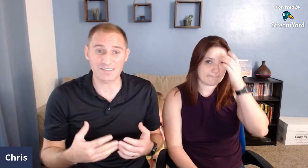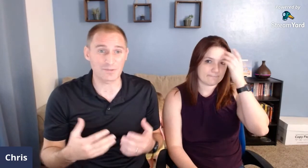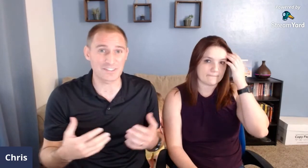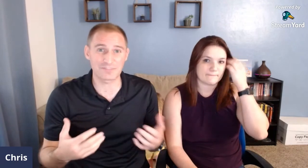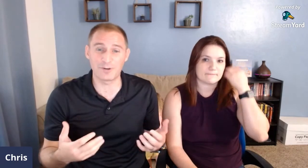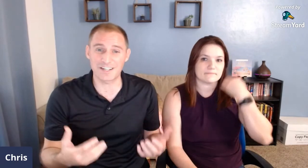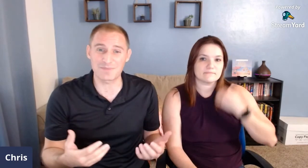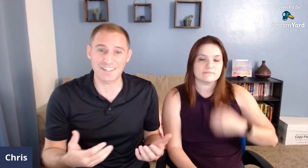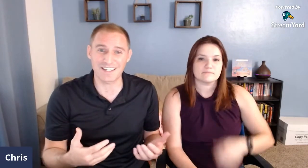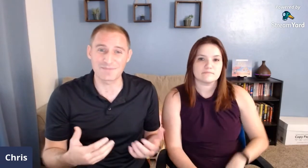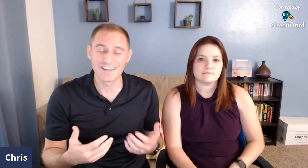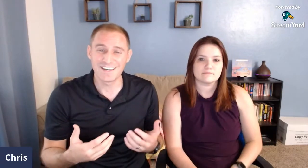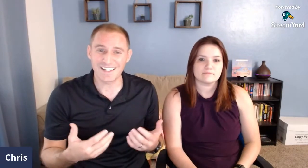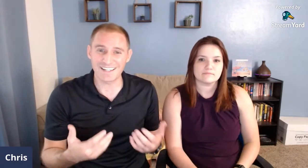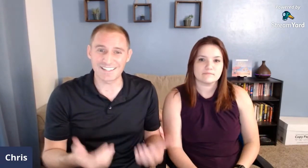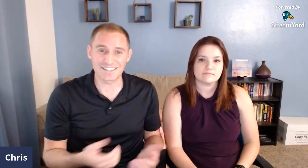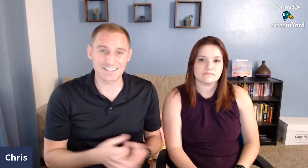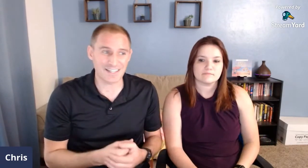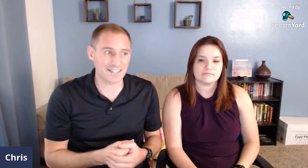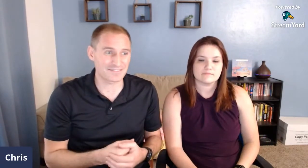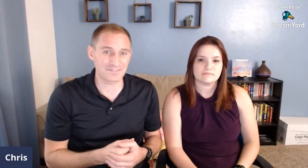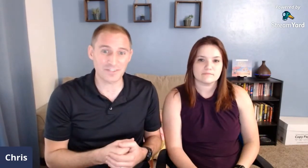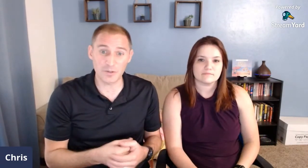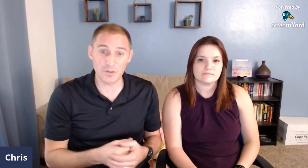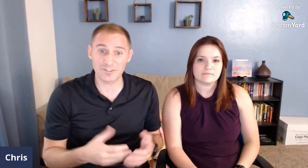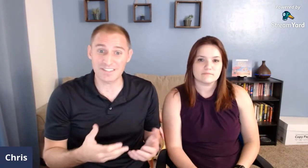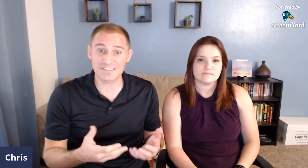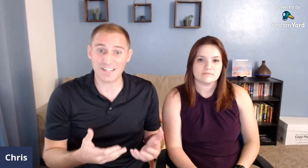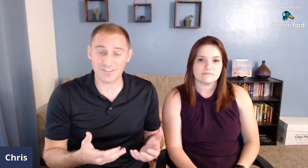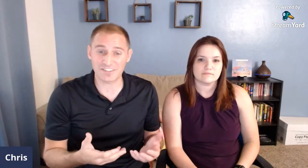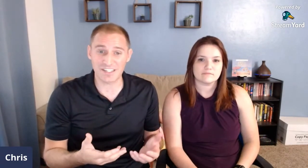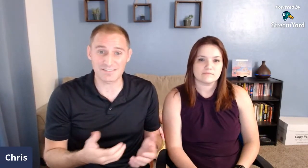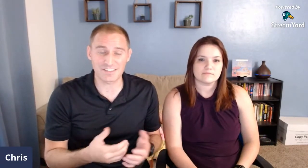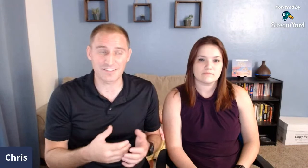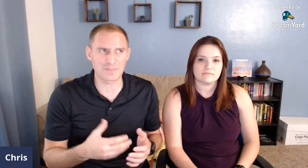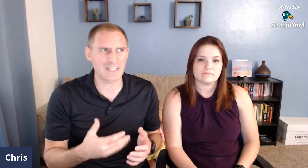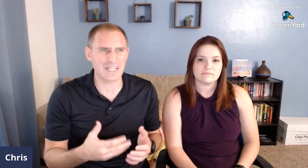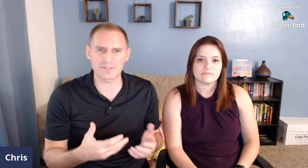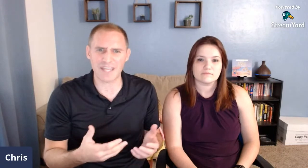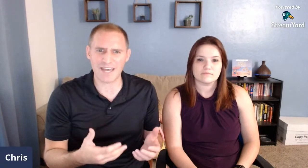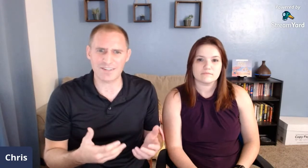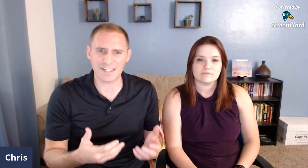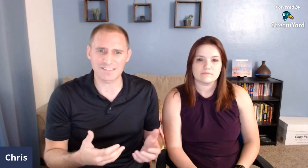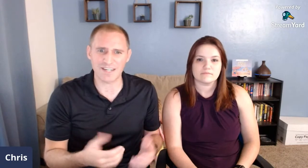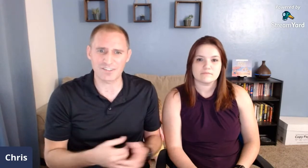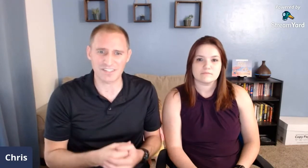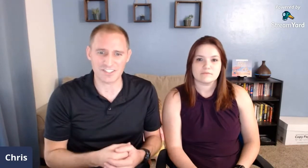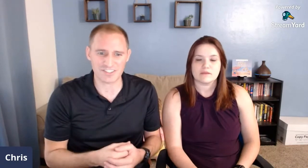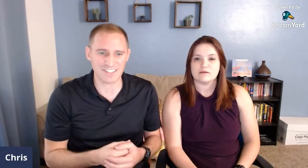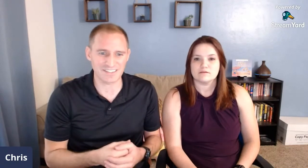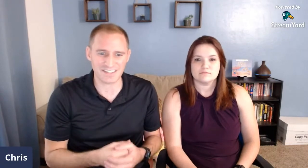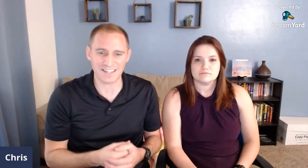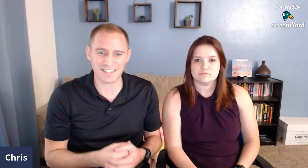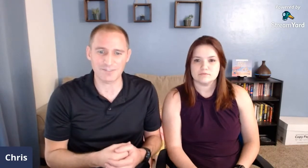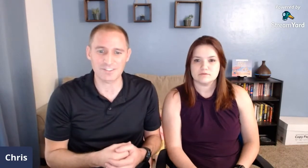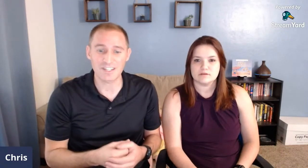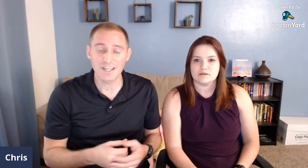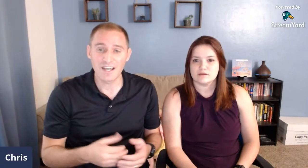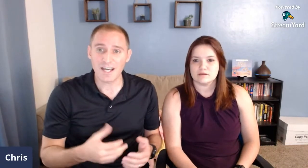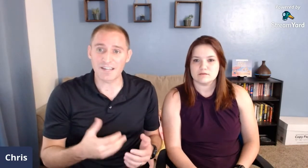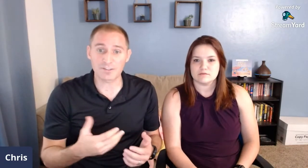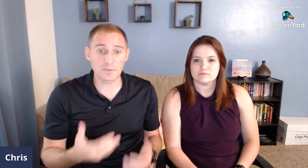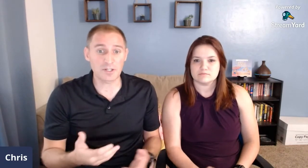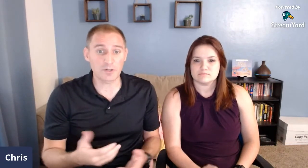of us, is that we just want to become fluent, or at least conversate, or be able to have a nice conversation in sign